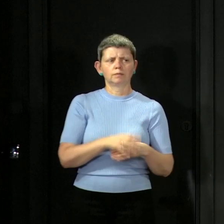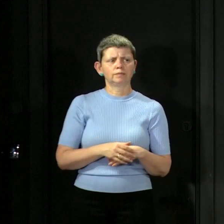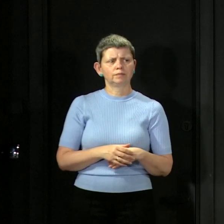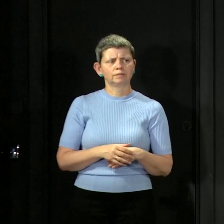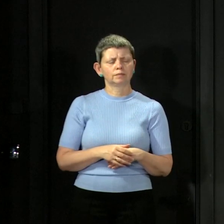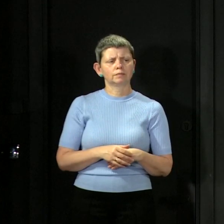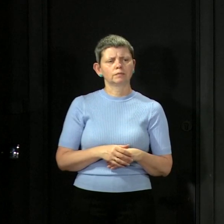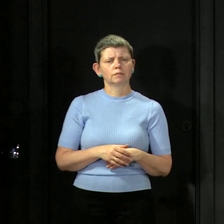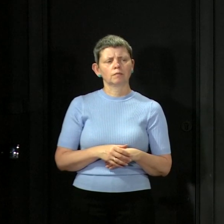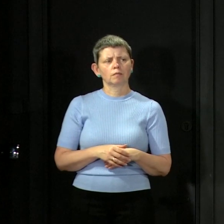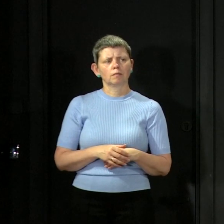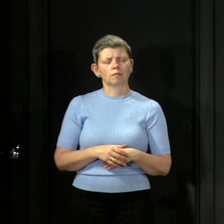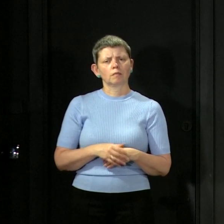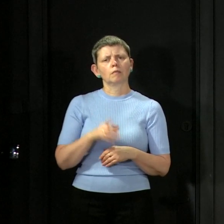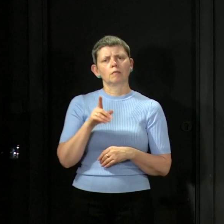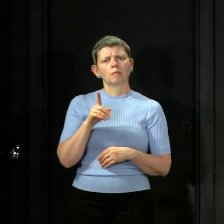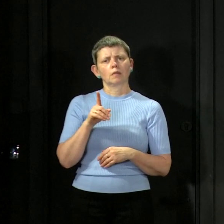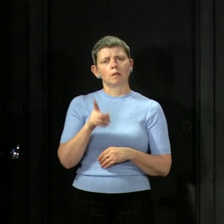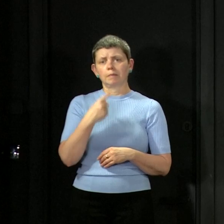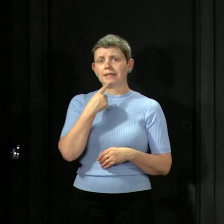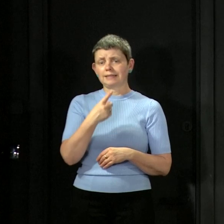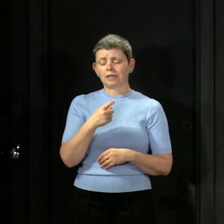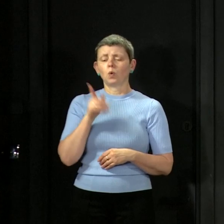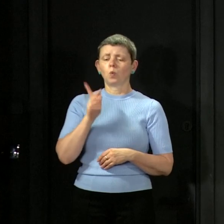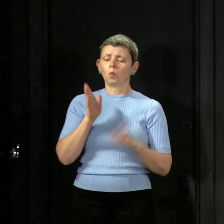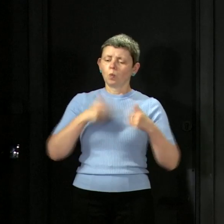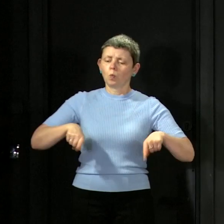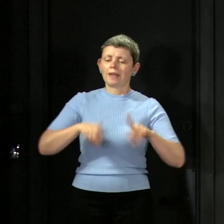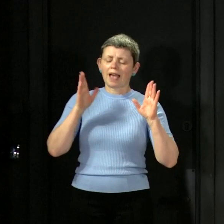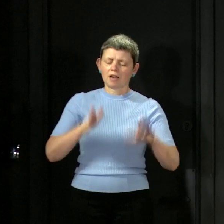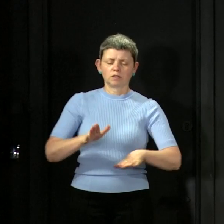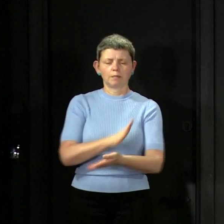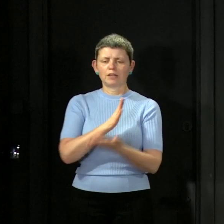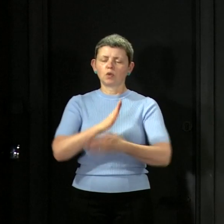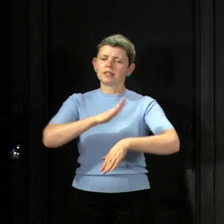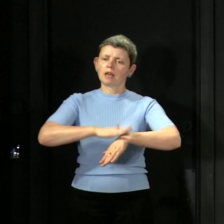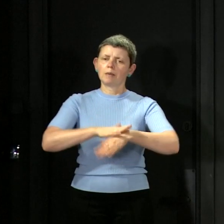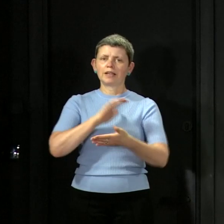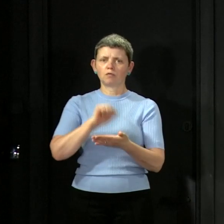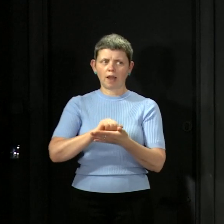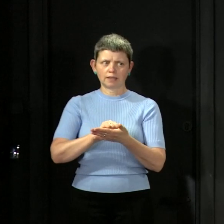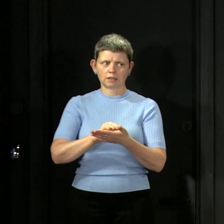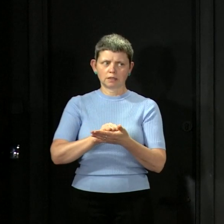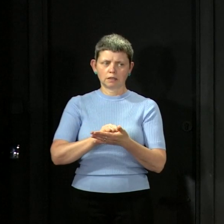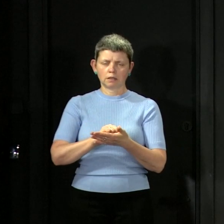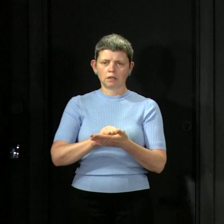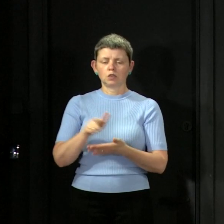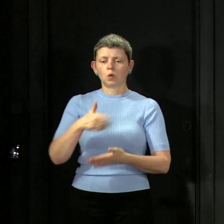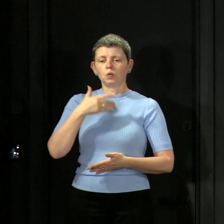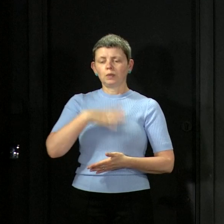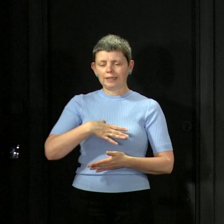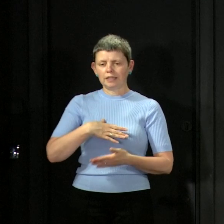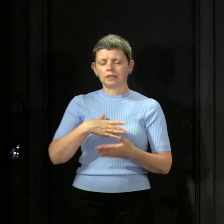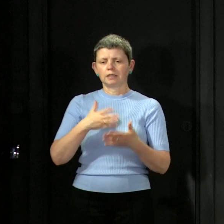then he said, "We have got to time this right. So you want to gradually increase the number of people over a